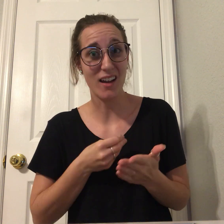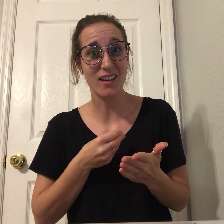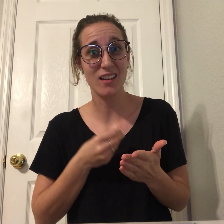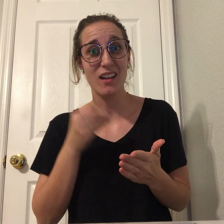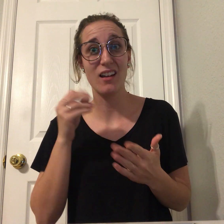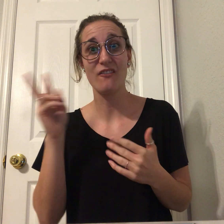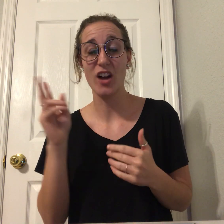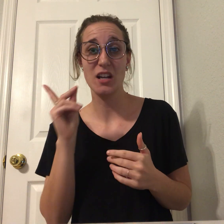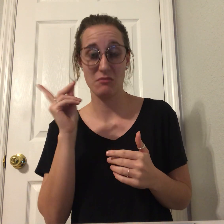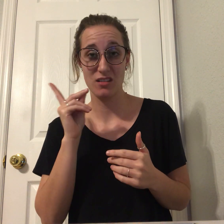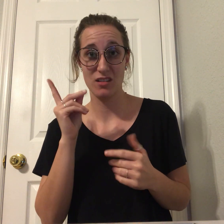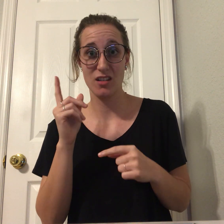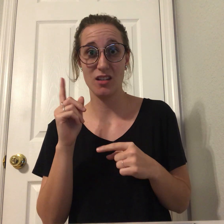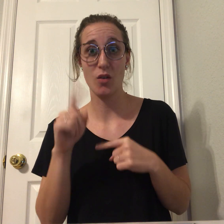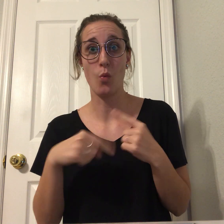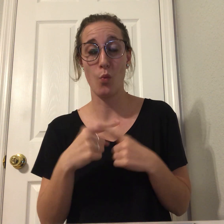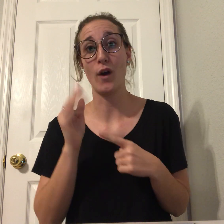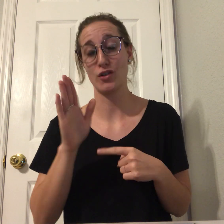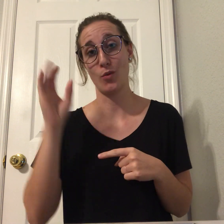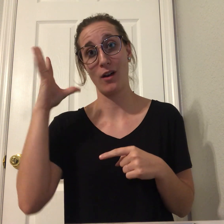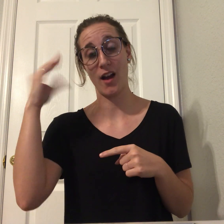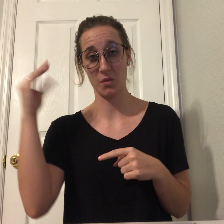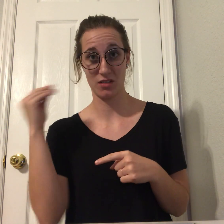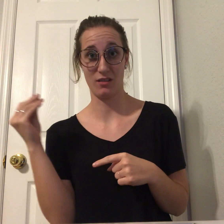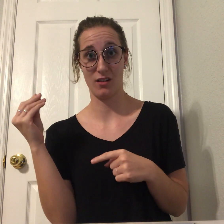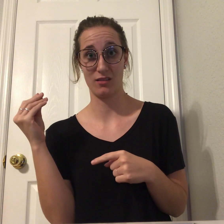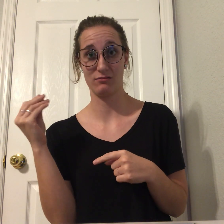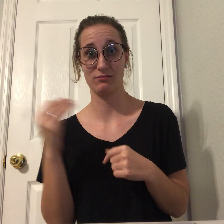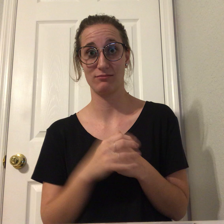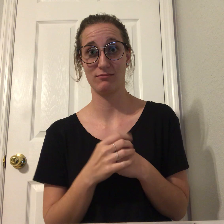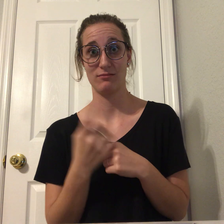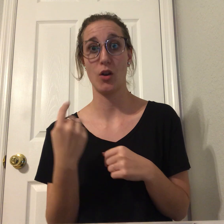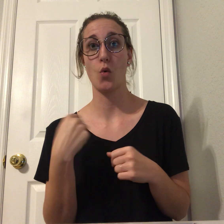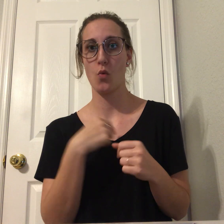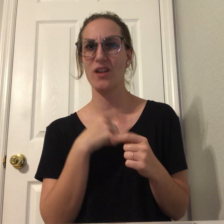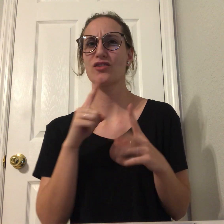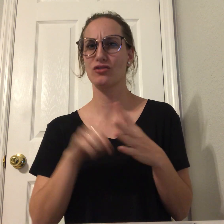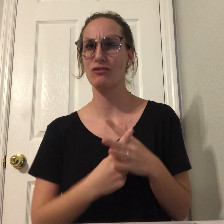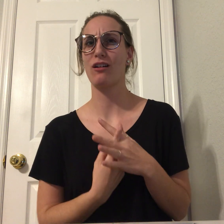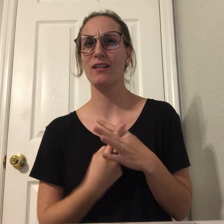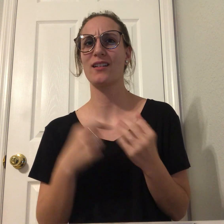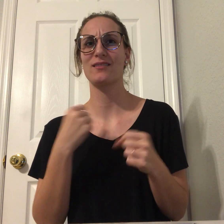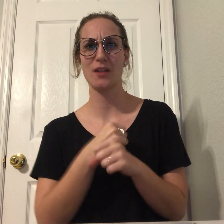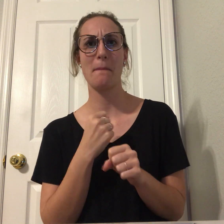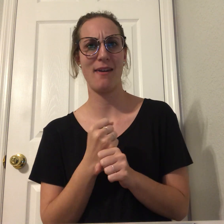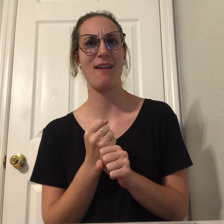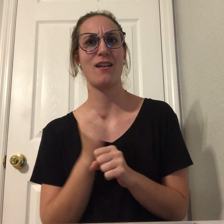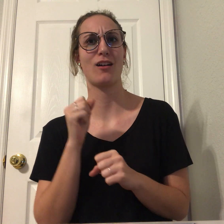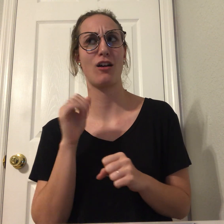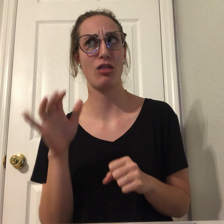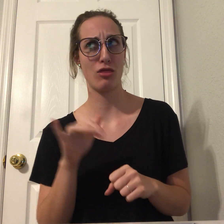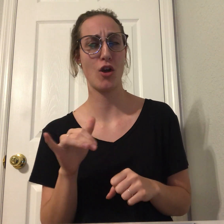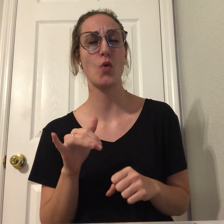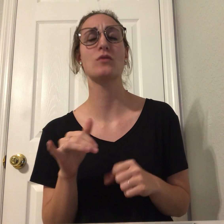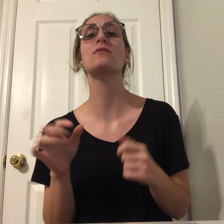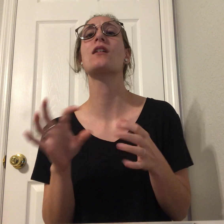And we're starting to make those connections. And again, you're going to see how I said 2 or 3. Some of these things you can connect more than